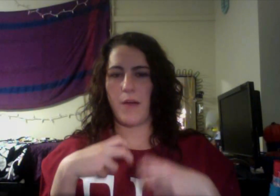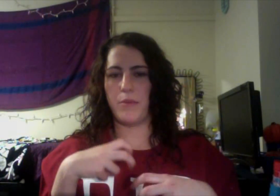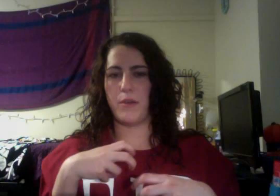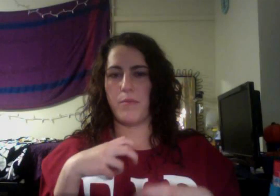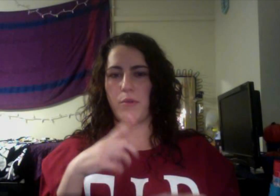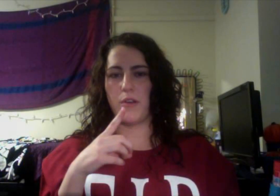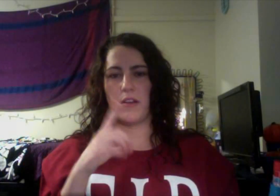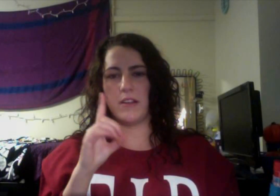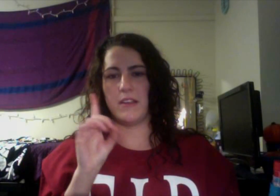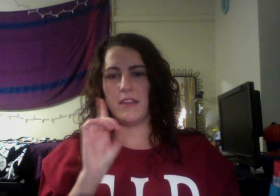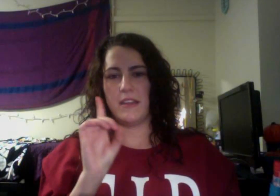problem or a